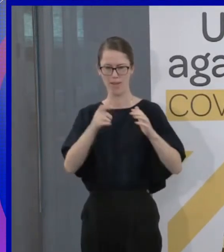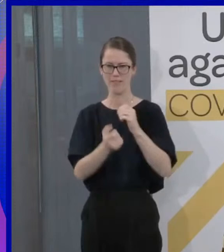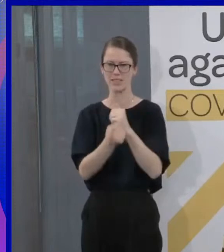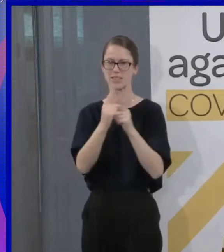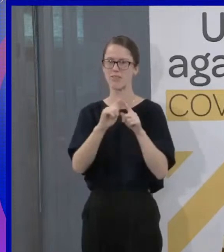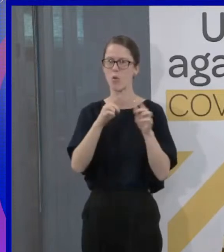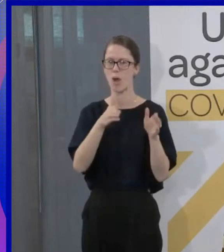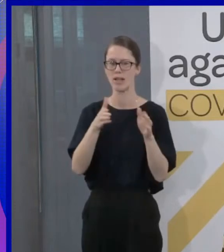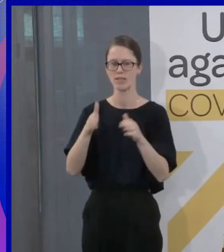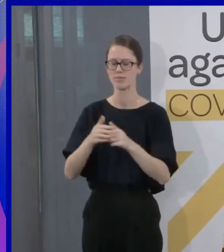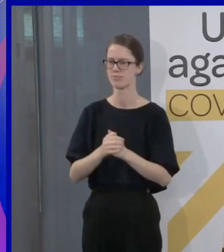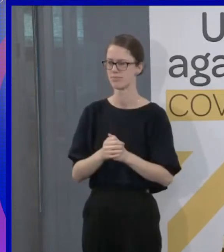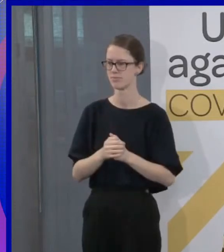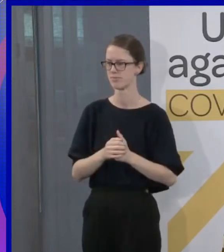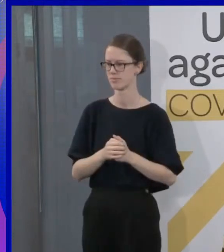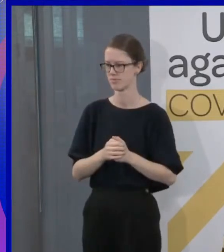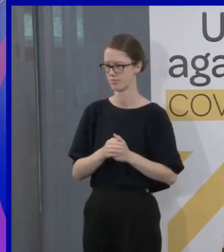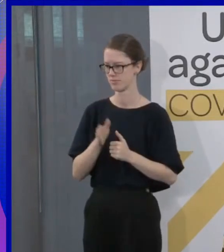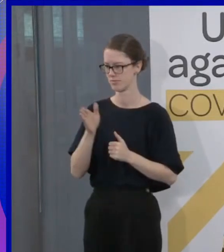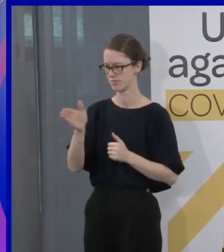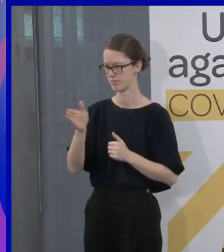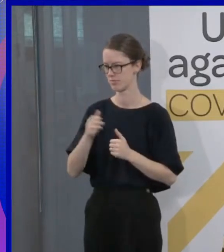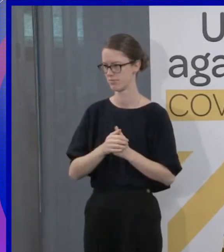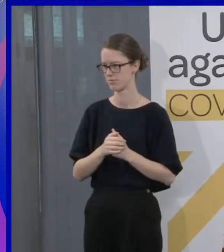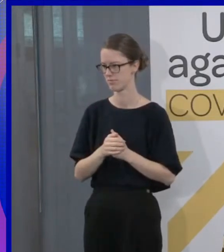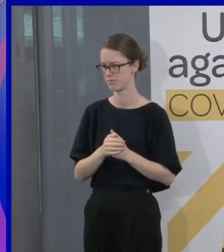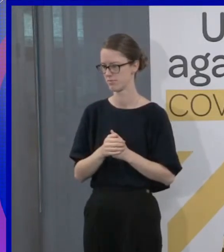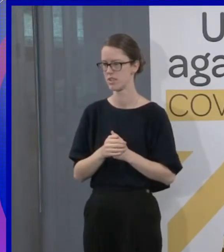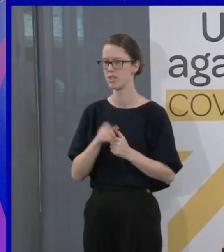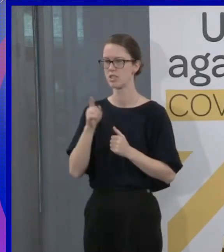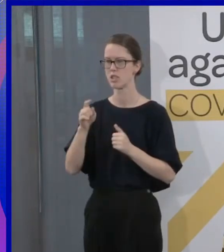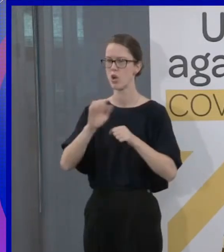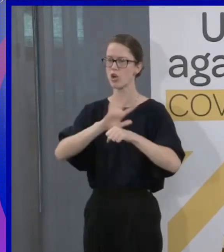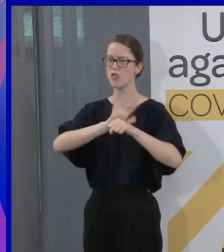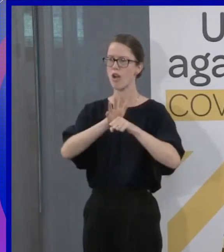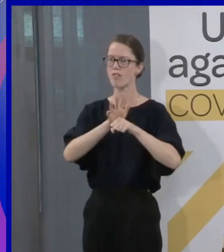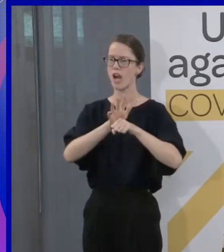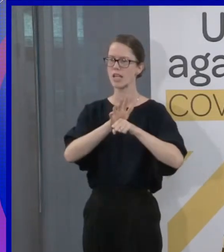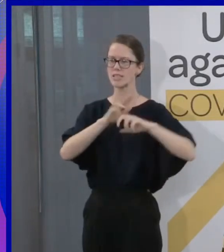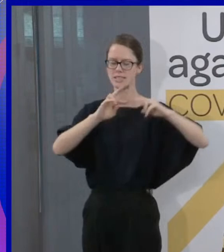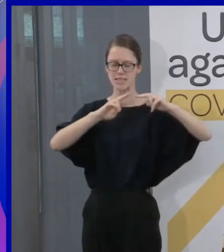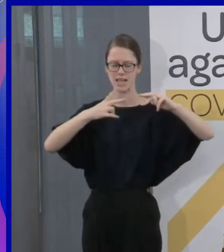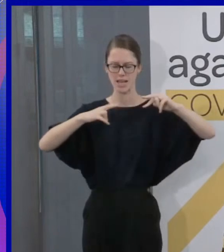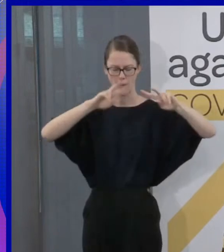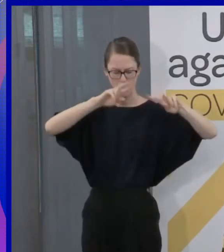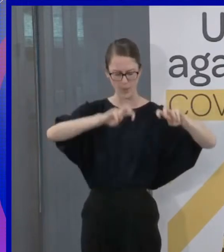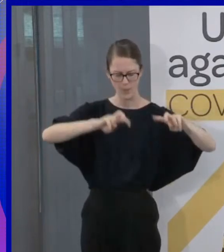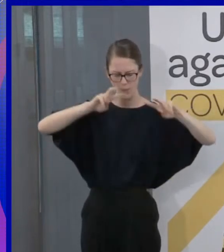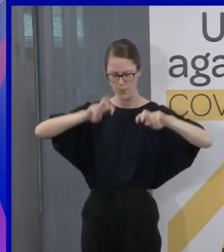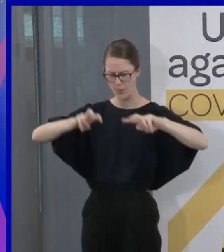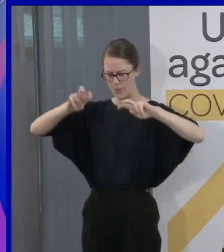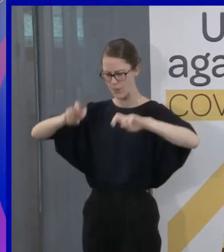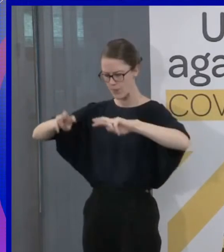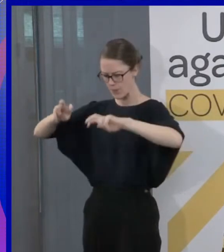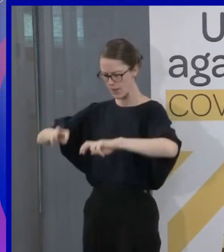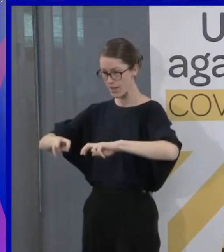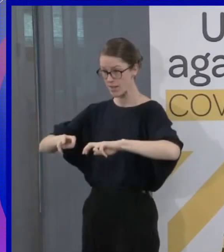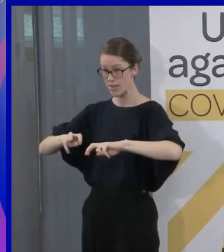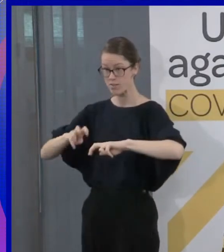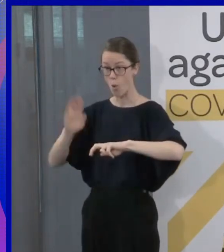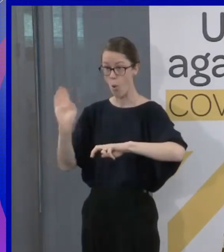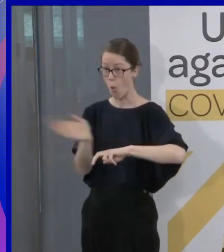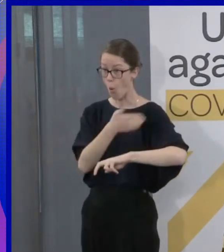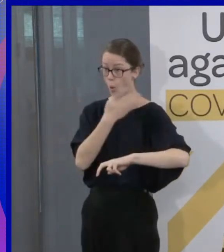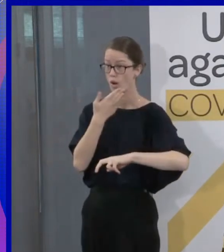of the virus That's just a couple more questions. How many of the virus genomes taken from managed isolation and quarantine facilities have been sequenced? Have all of them now